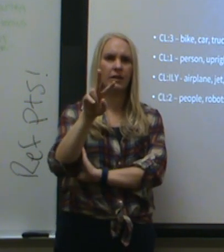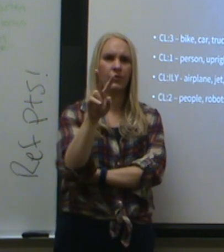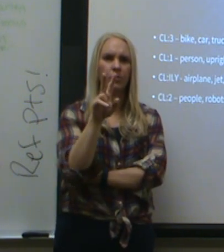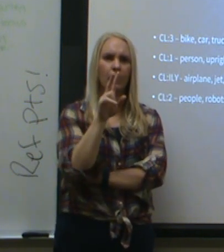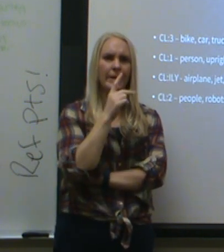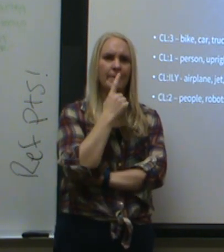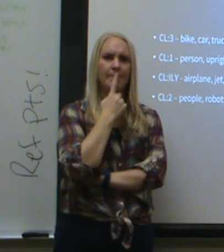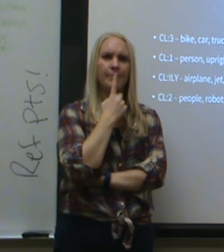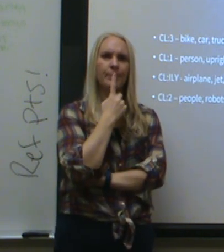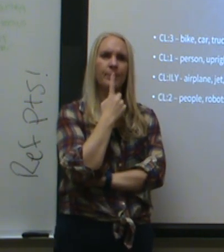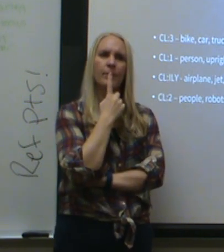a robot?